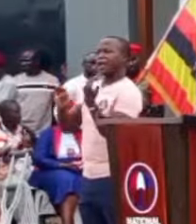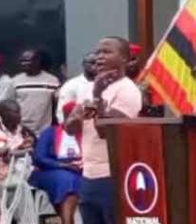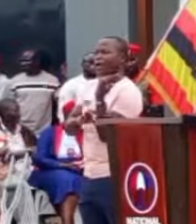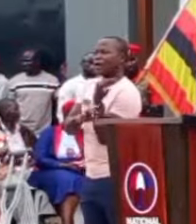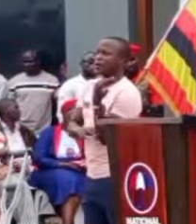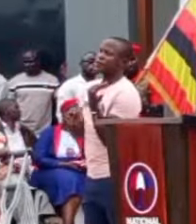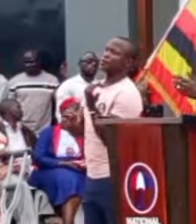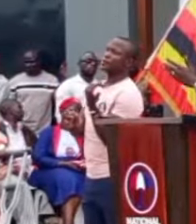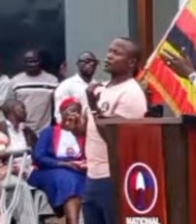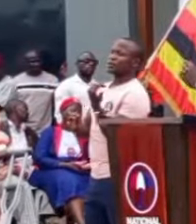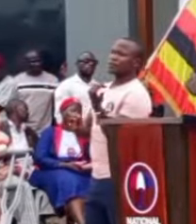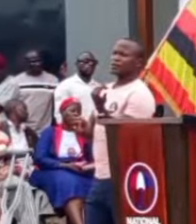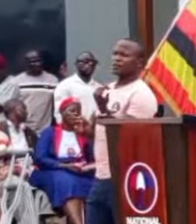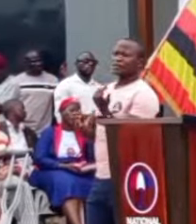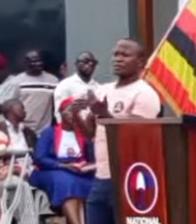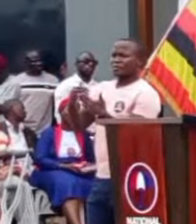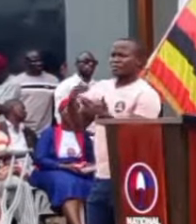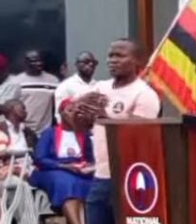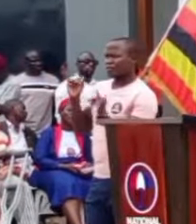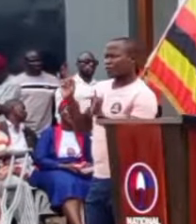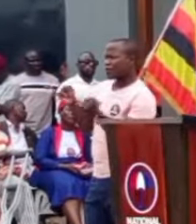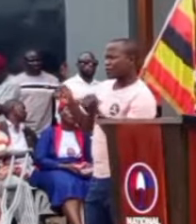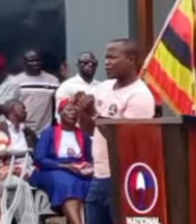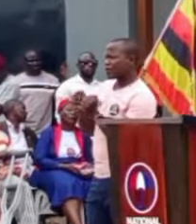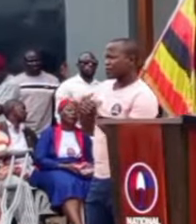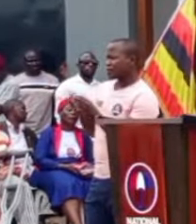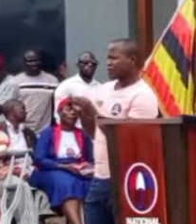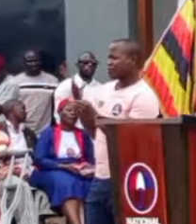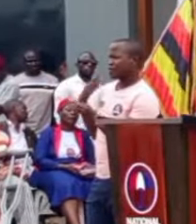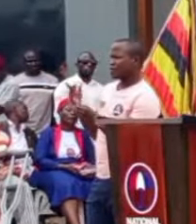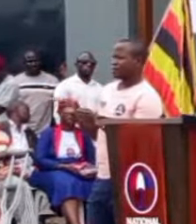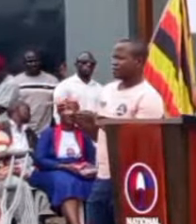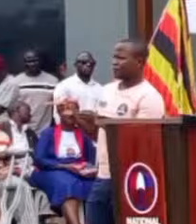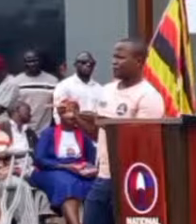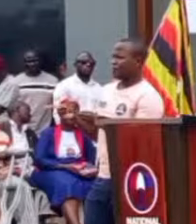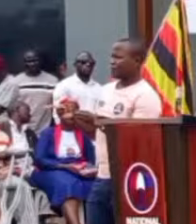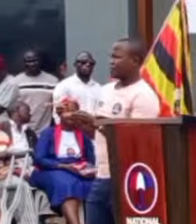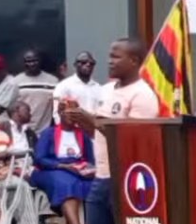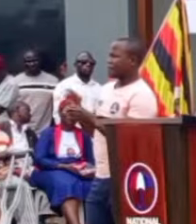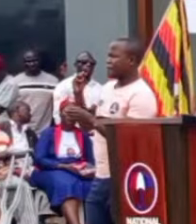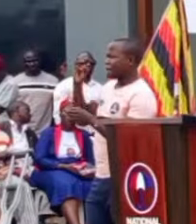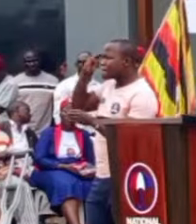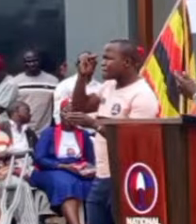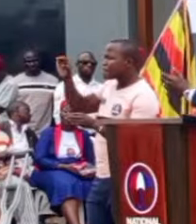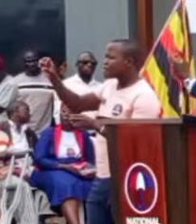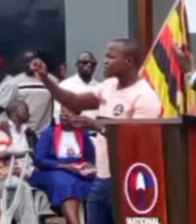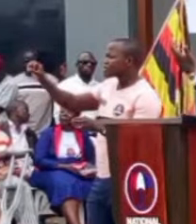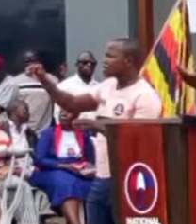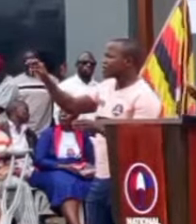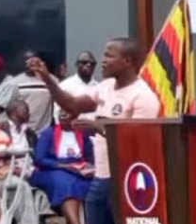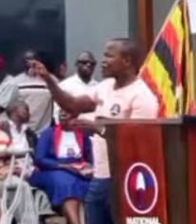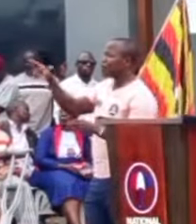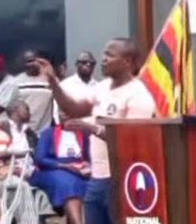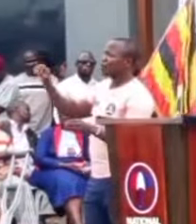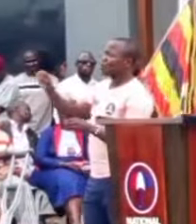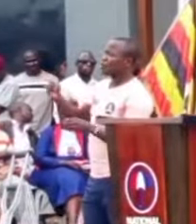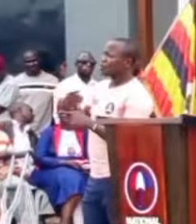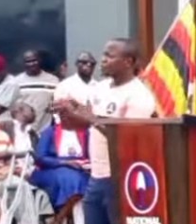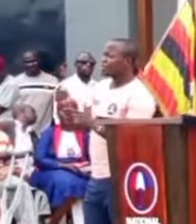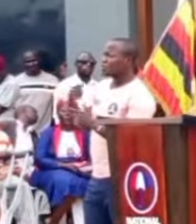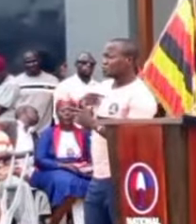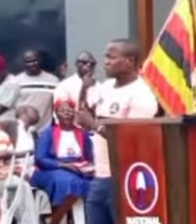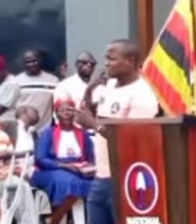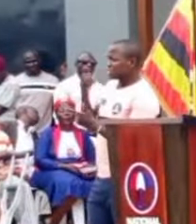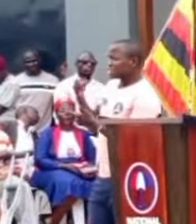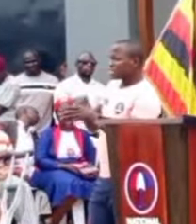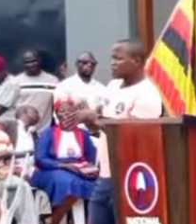yaabwe mbadde nyumyere muganda wange oyo master mulo naye nga nyumiza te nga tuze tubiraba